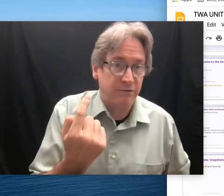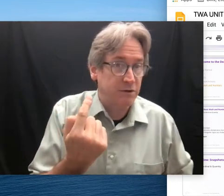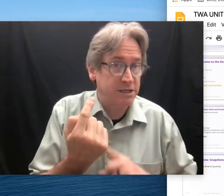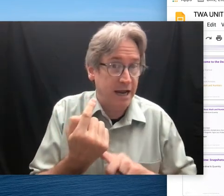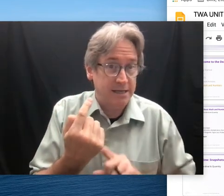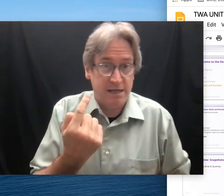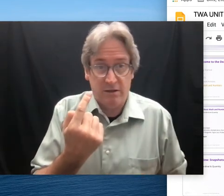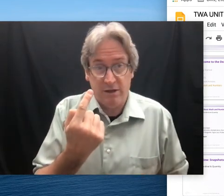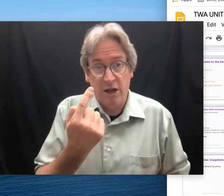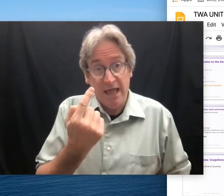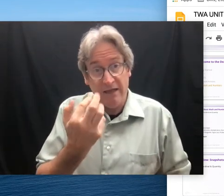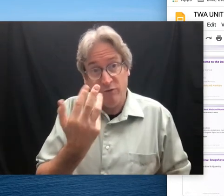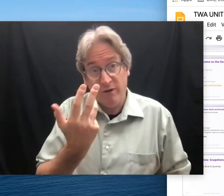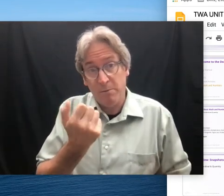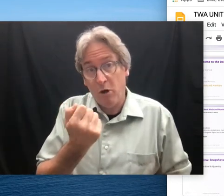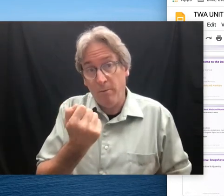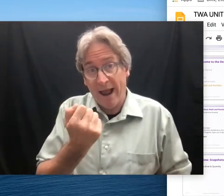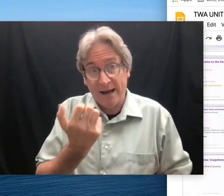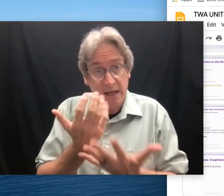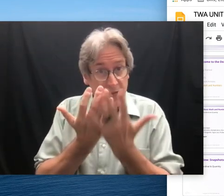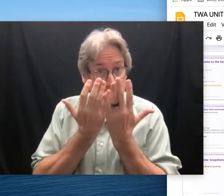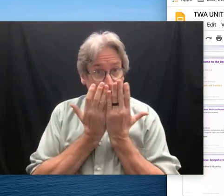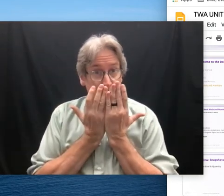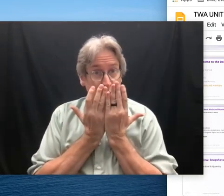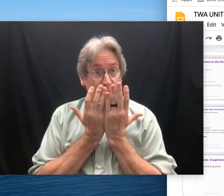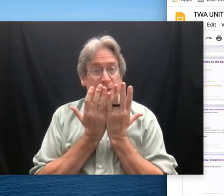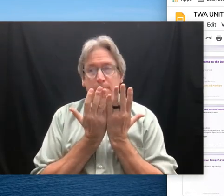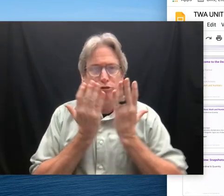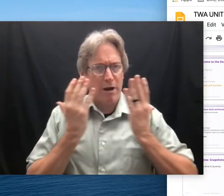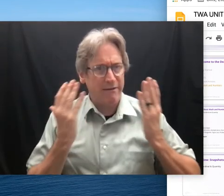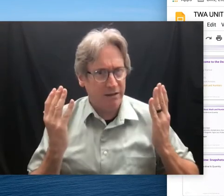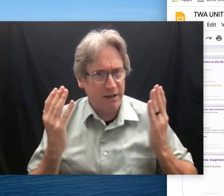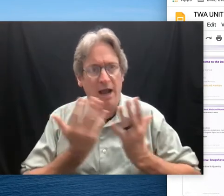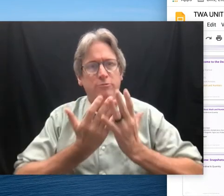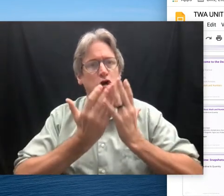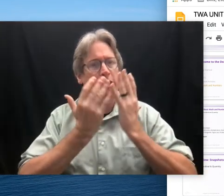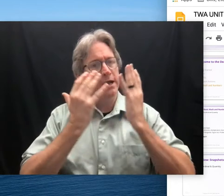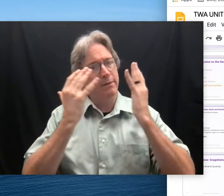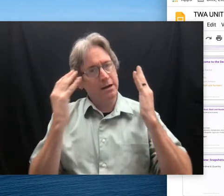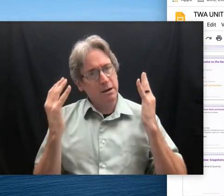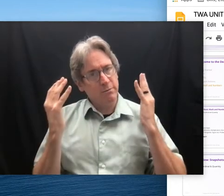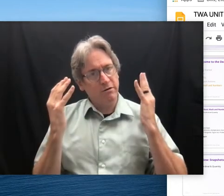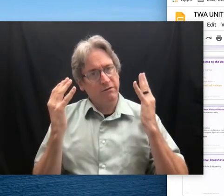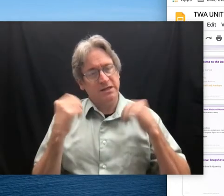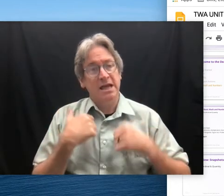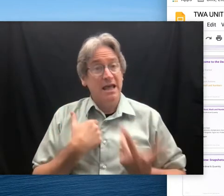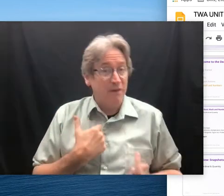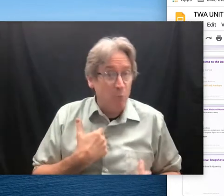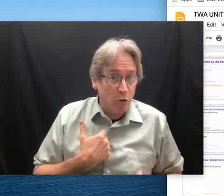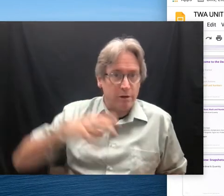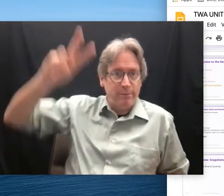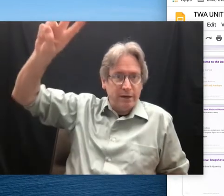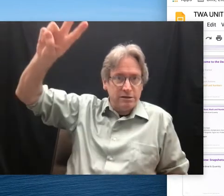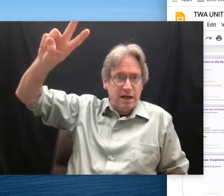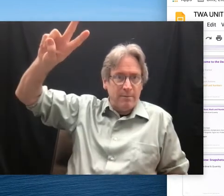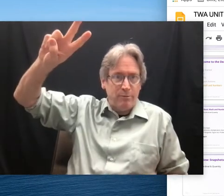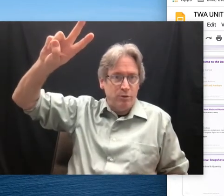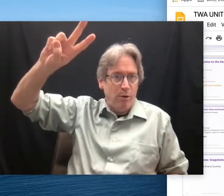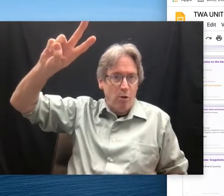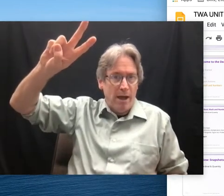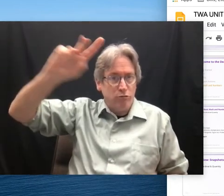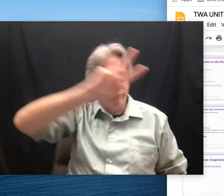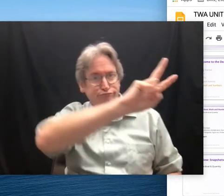subtle difference in ASL that if we have the palm back, it's a more private thing. I'm talking about a number of things. If I'm ordering beers, I